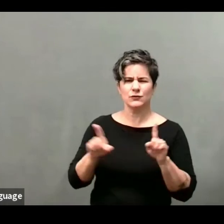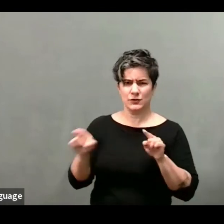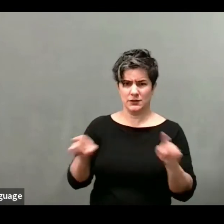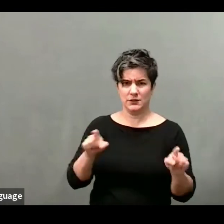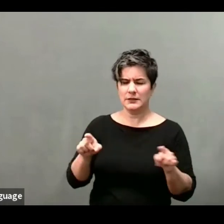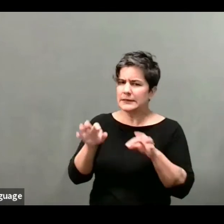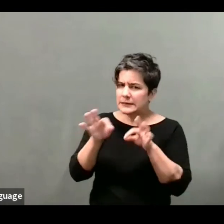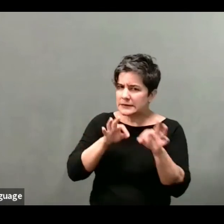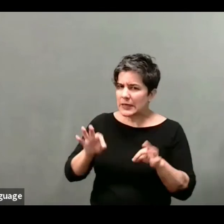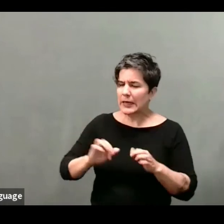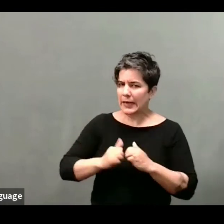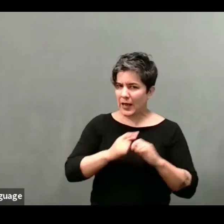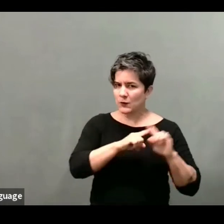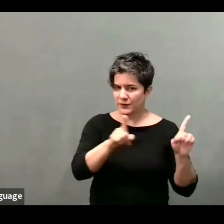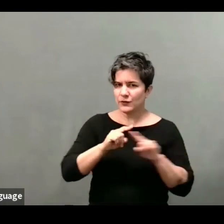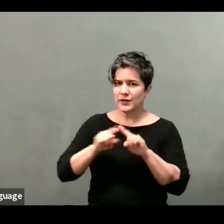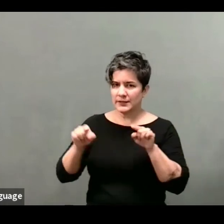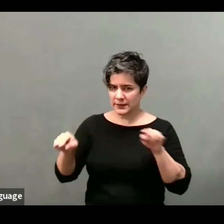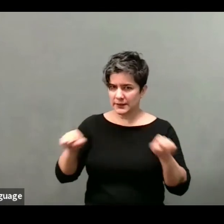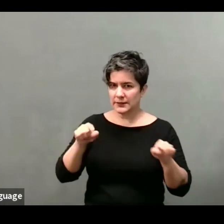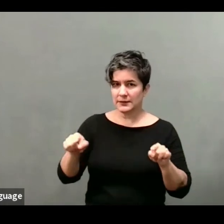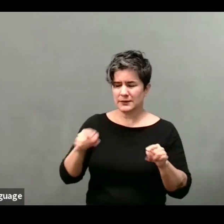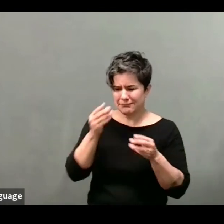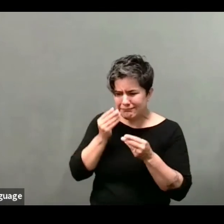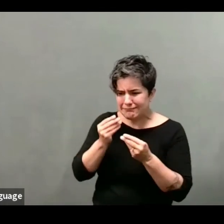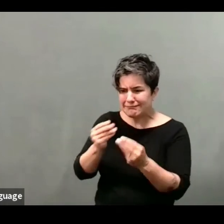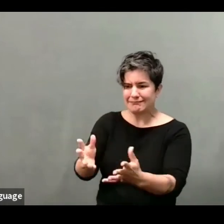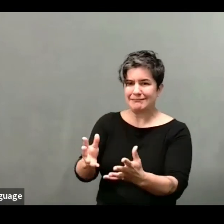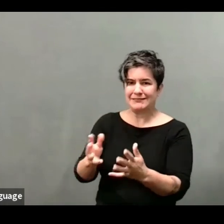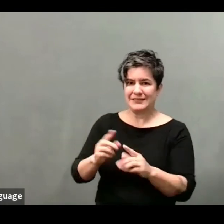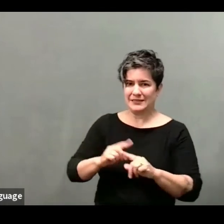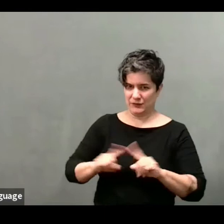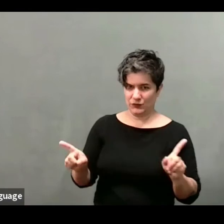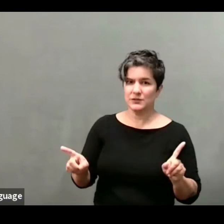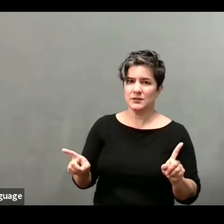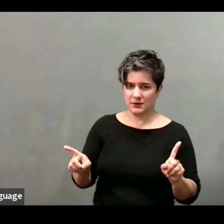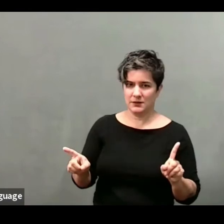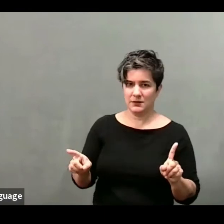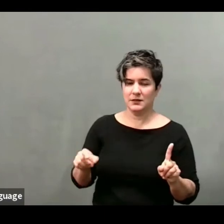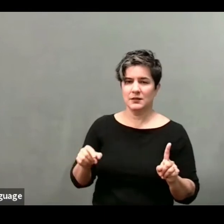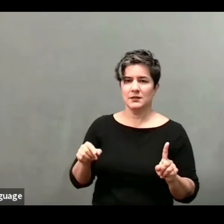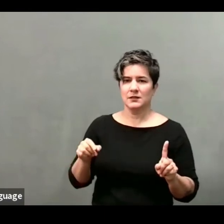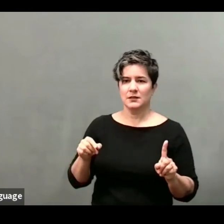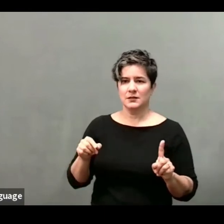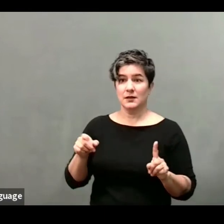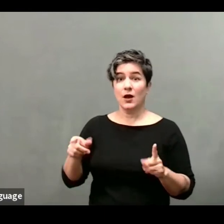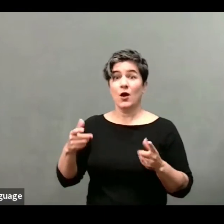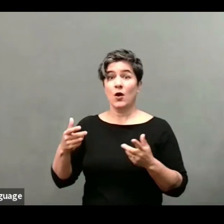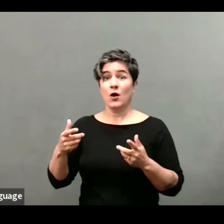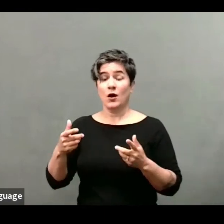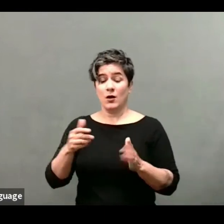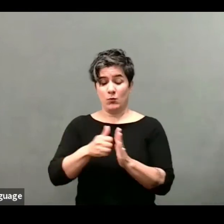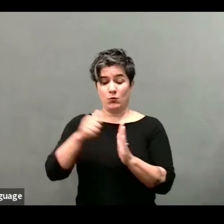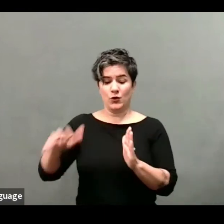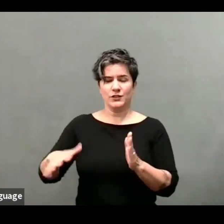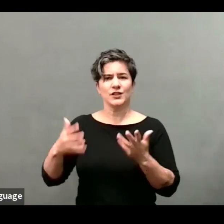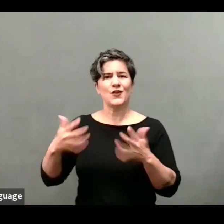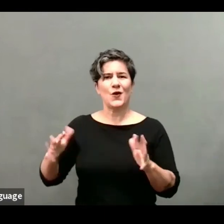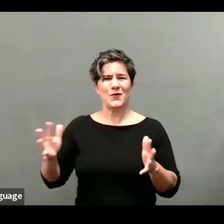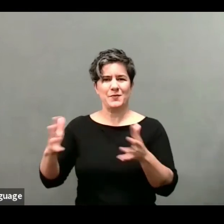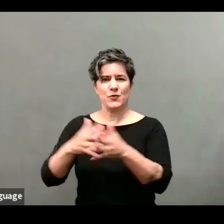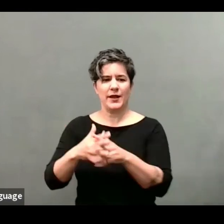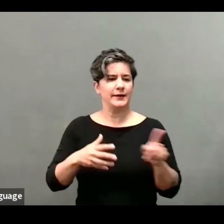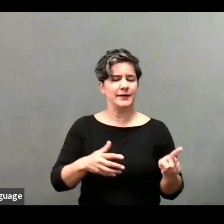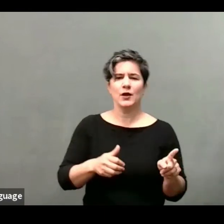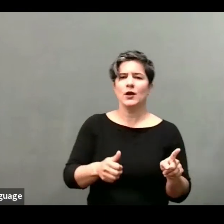different. And so to make sure that the patient really is informed, I just like folks to know that there's a difference out there. So